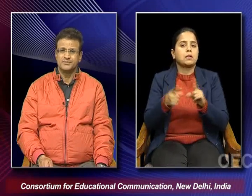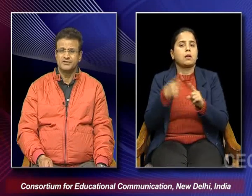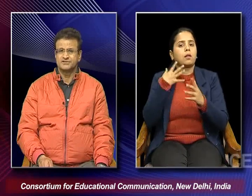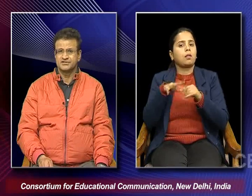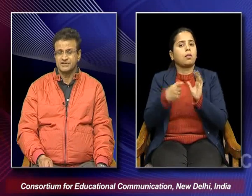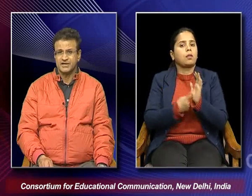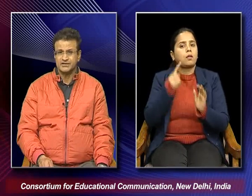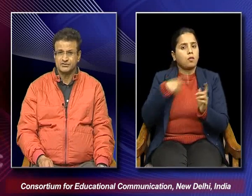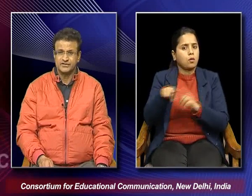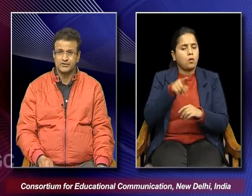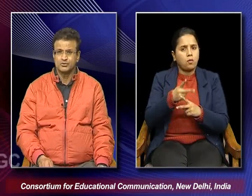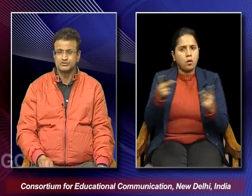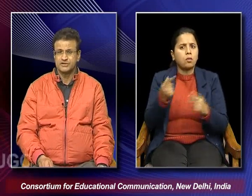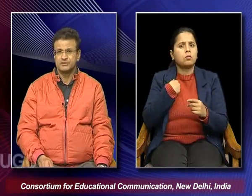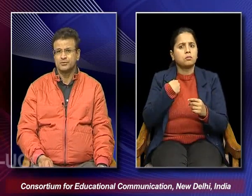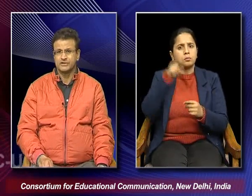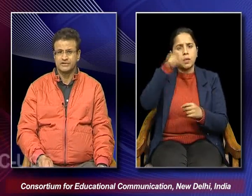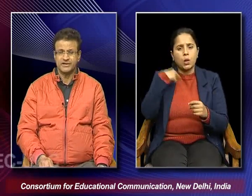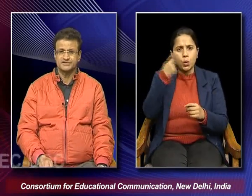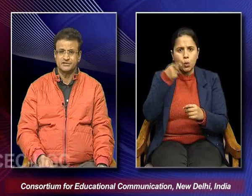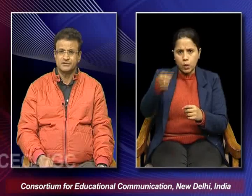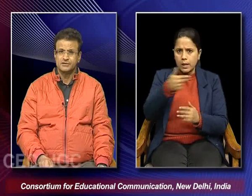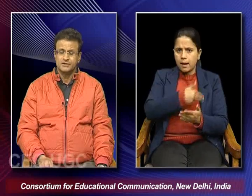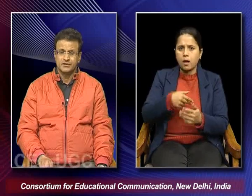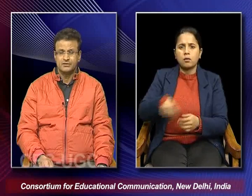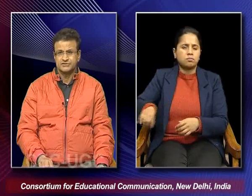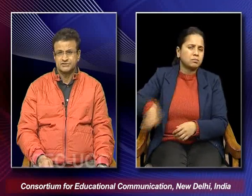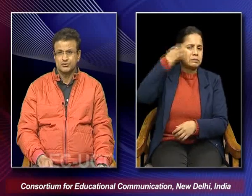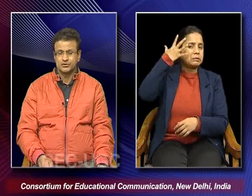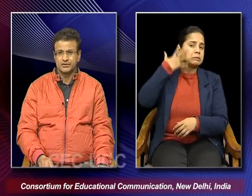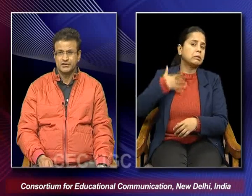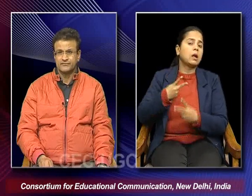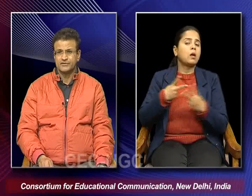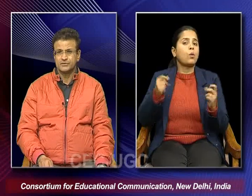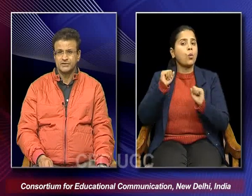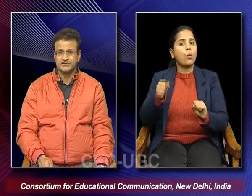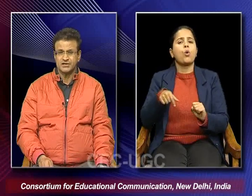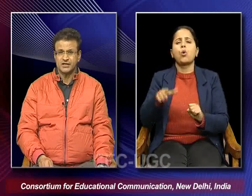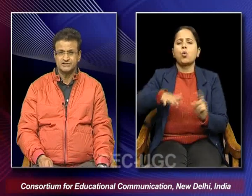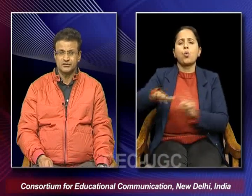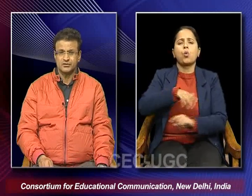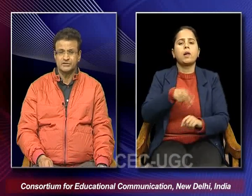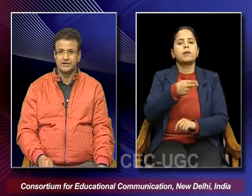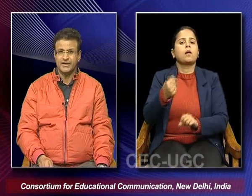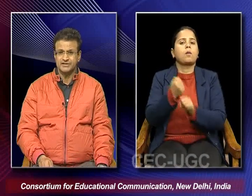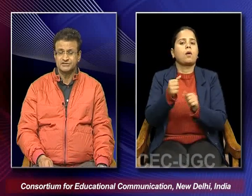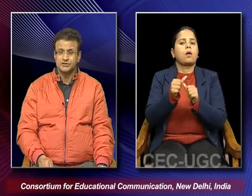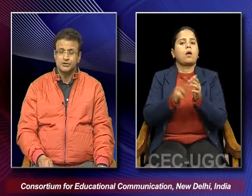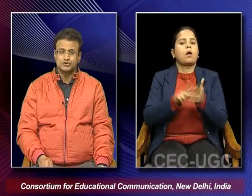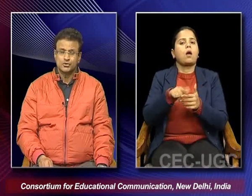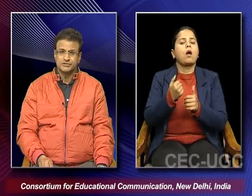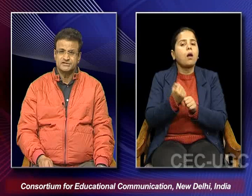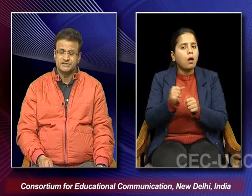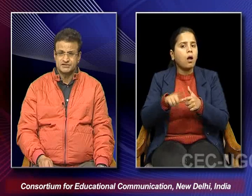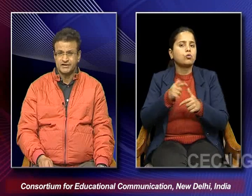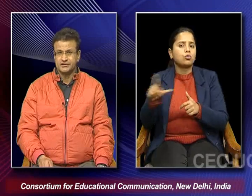he pierces the eyes of the accused and pouring the acid, which is locally referred to as Gangajal, on their eyes.